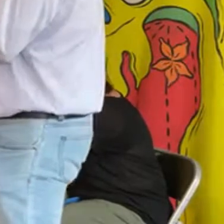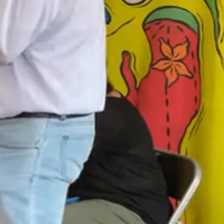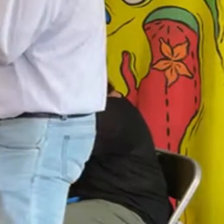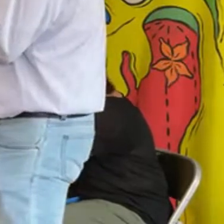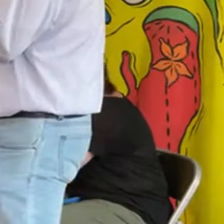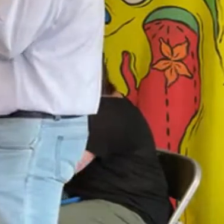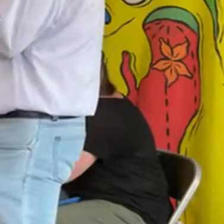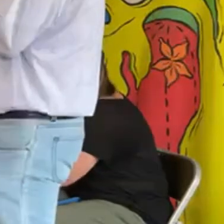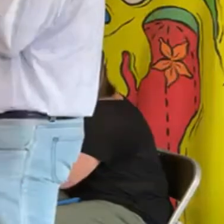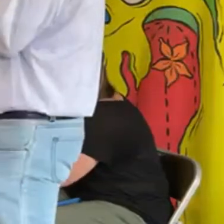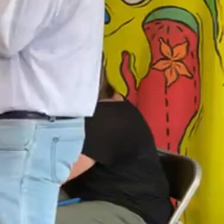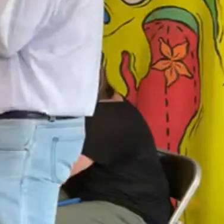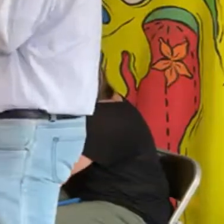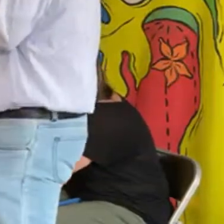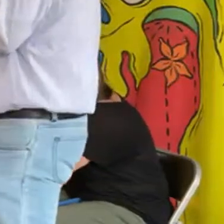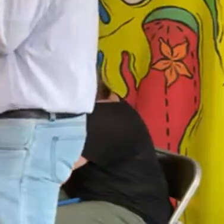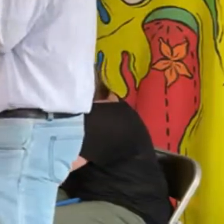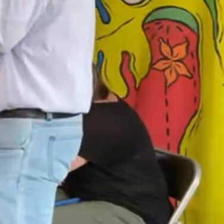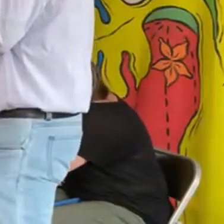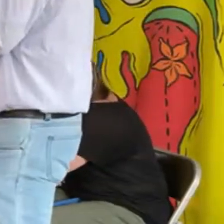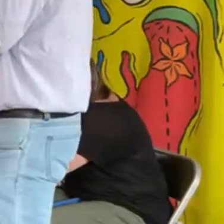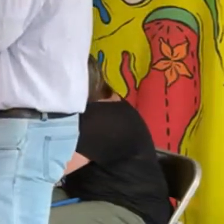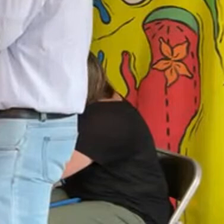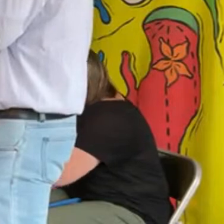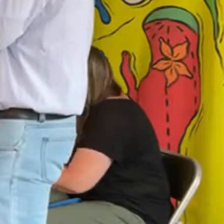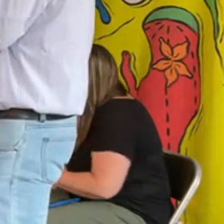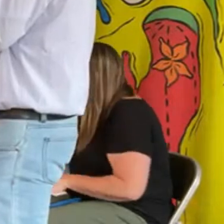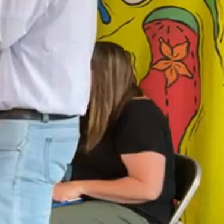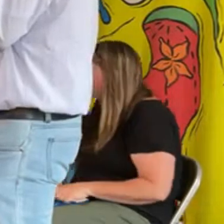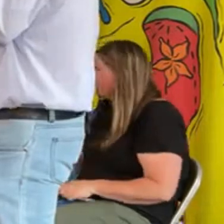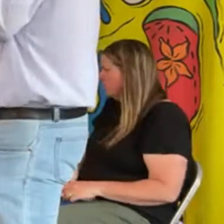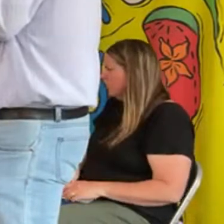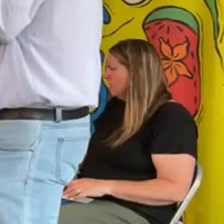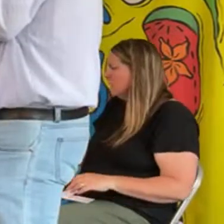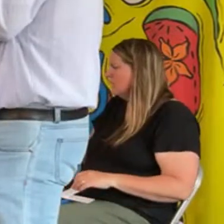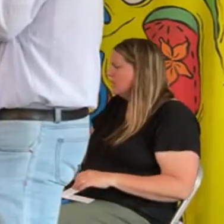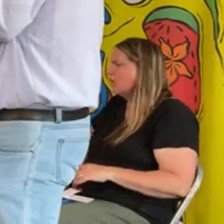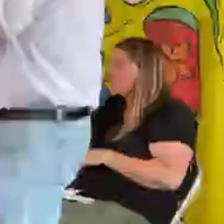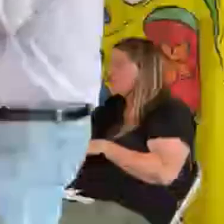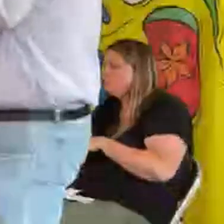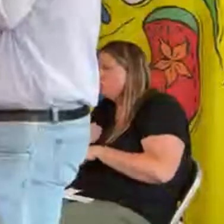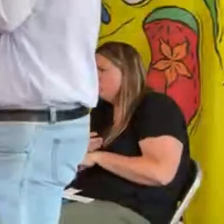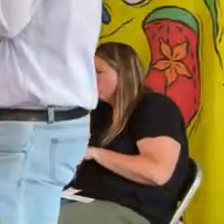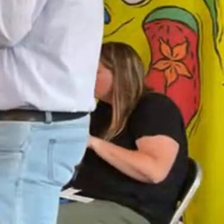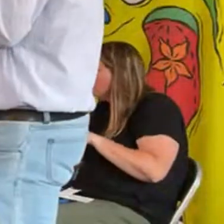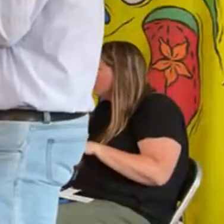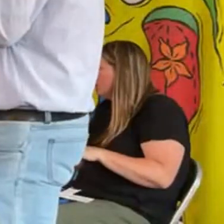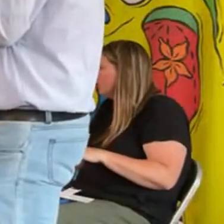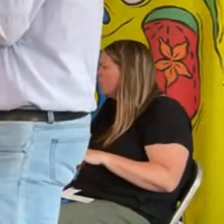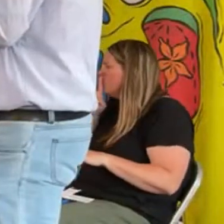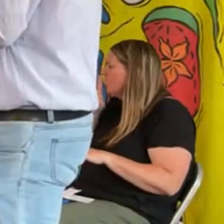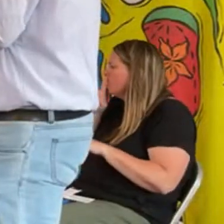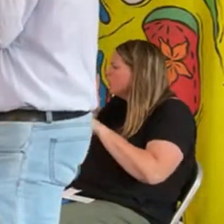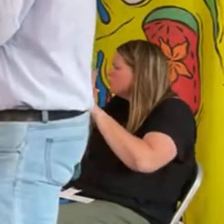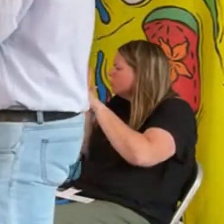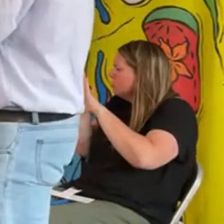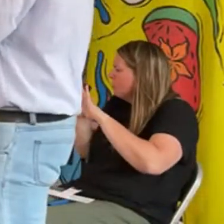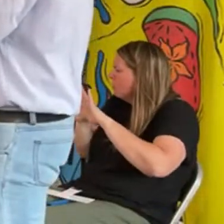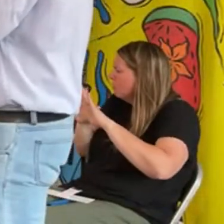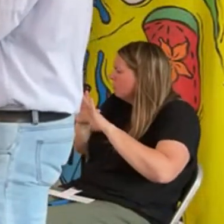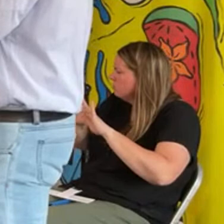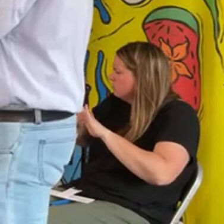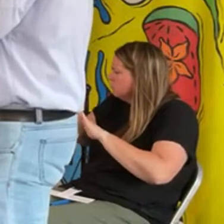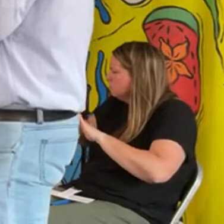Little daughter, rain water, snow and branches protect